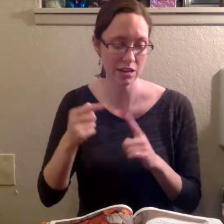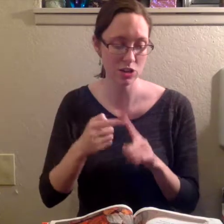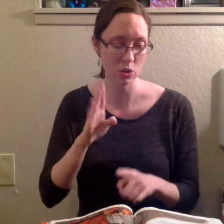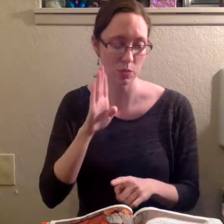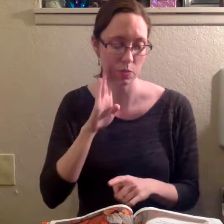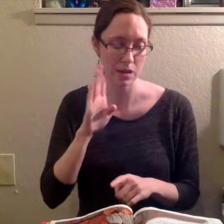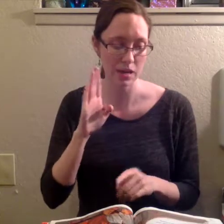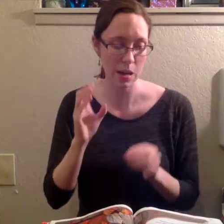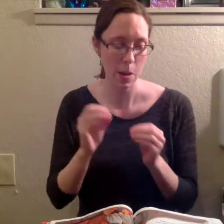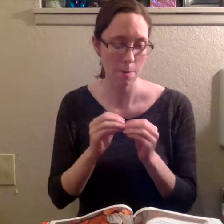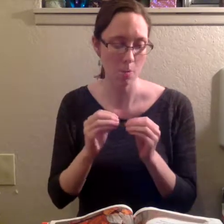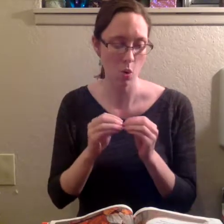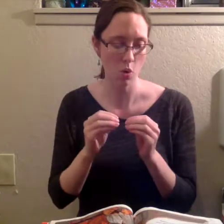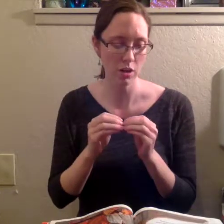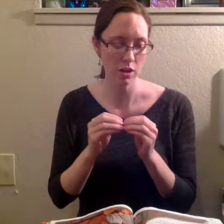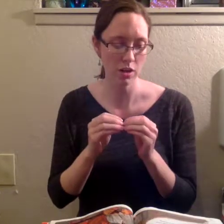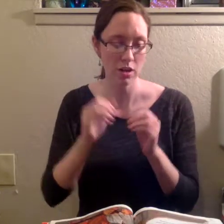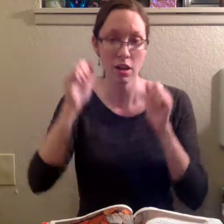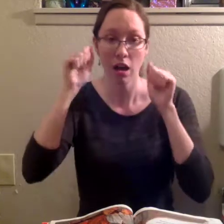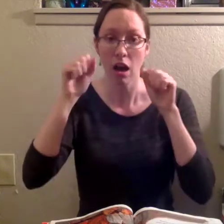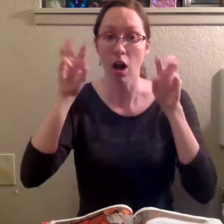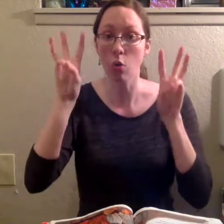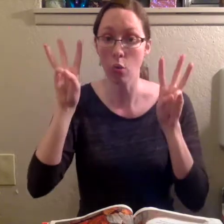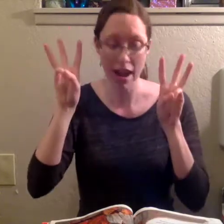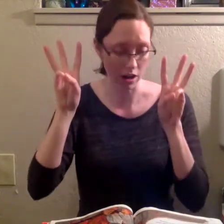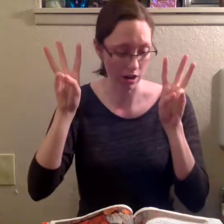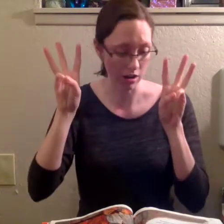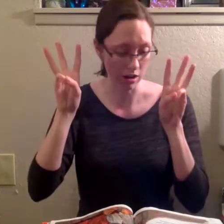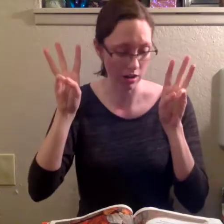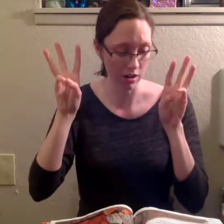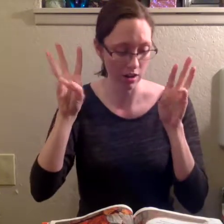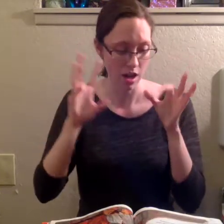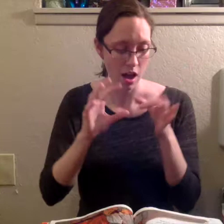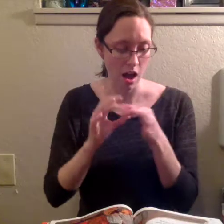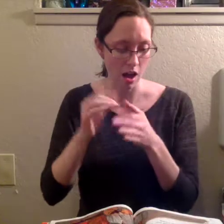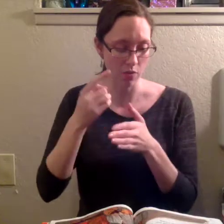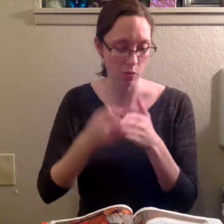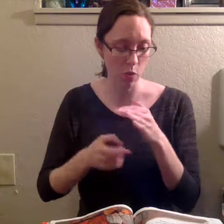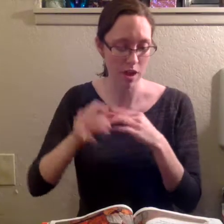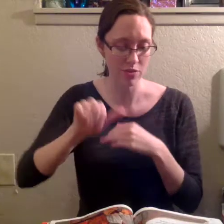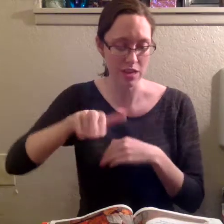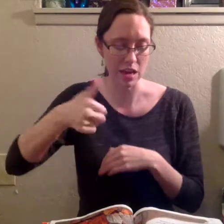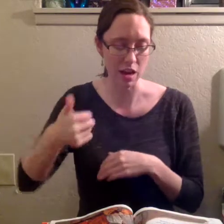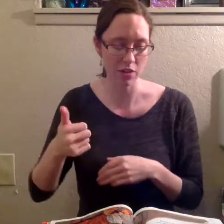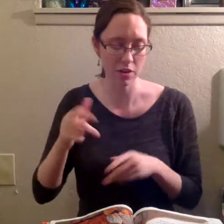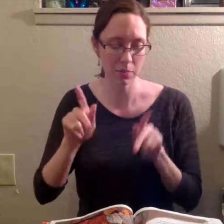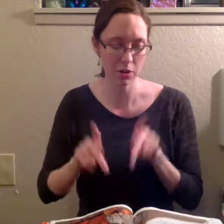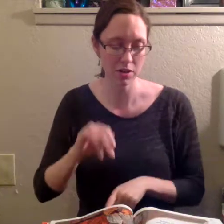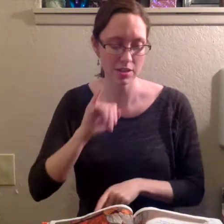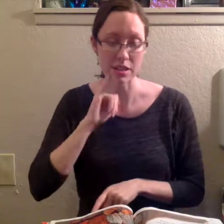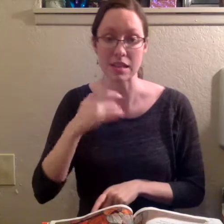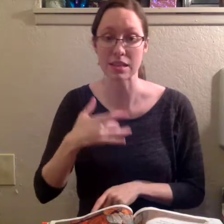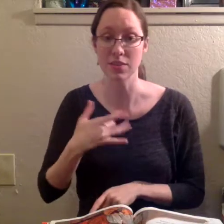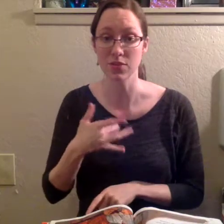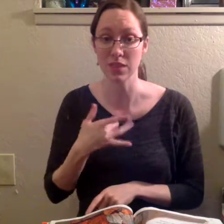to be more aware of what the other person is